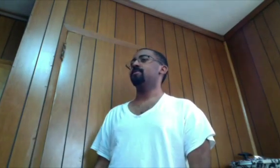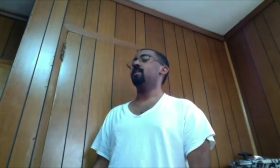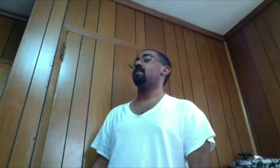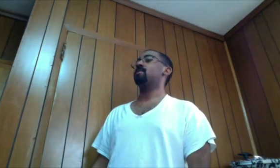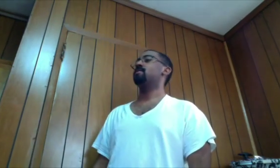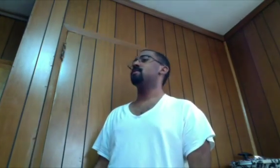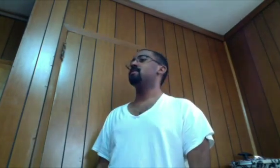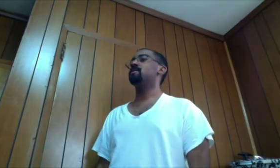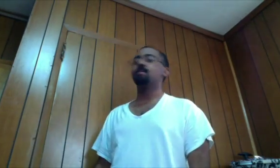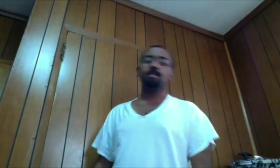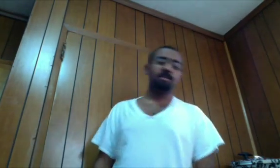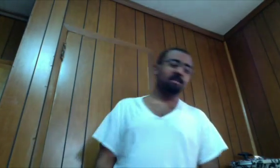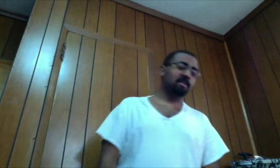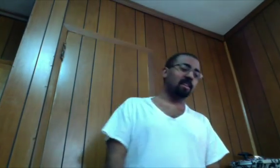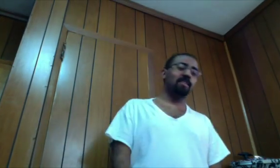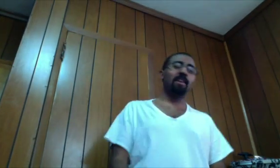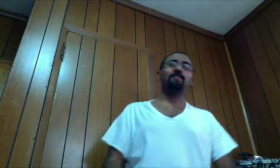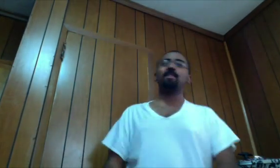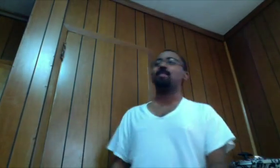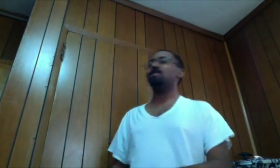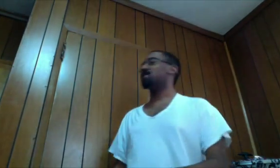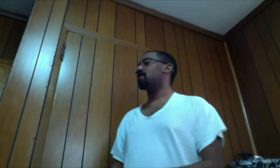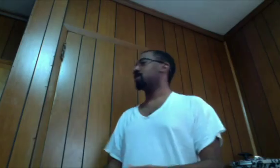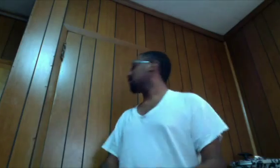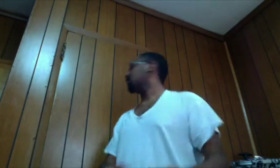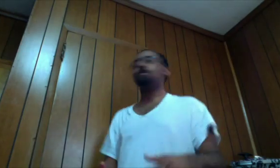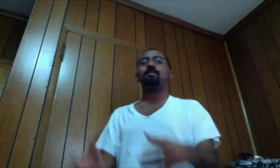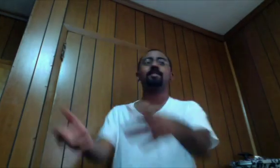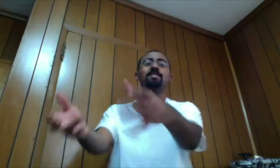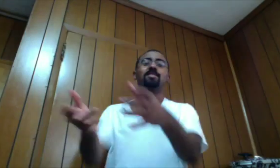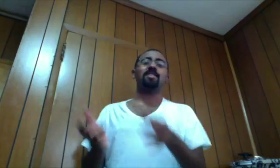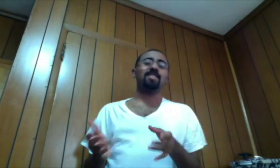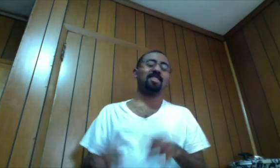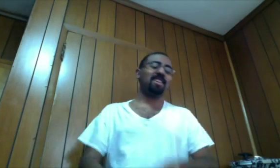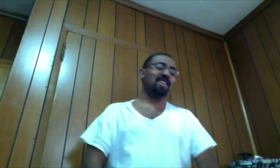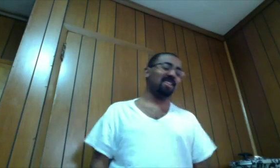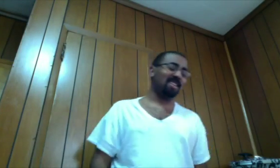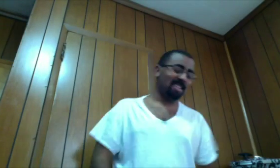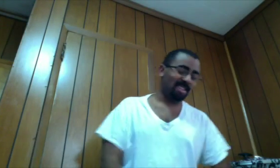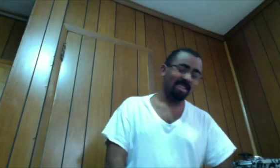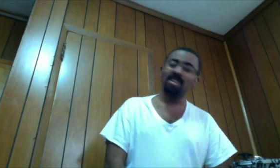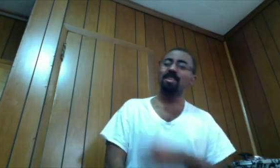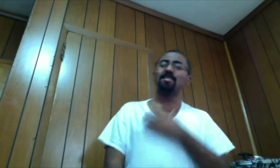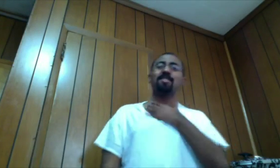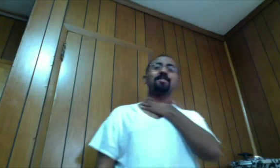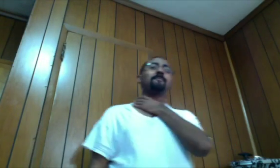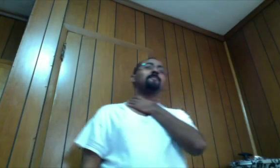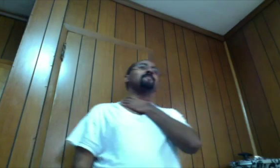fuck? I love how Blake was just all like, she tried to sneak it in. It's awesome.